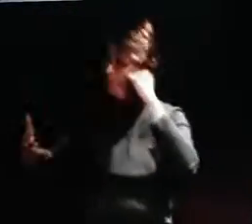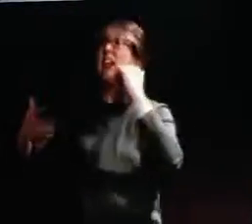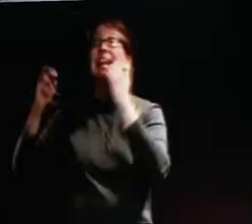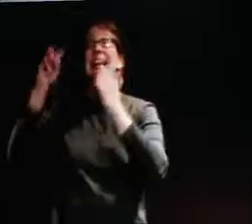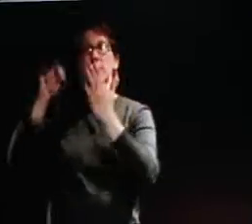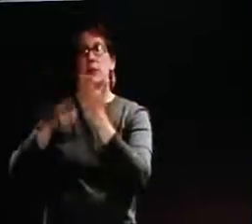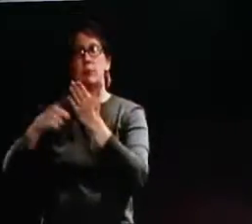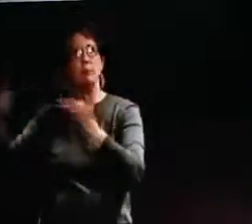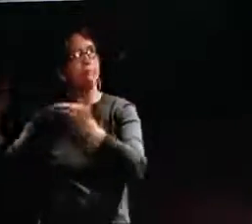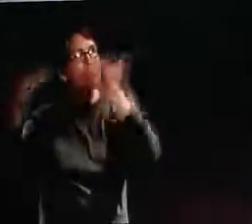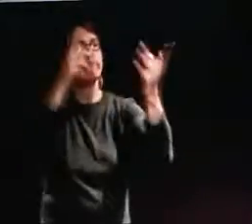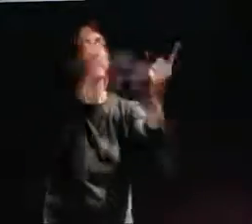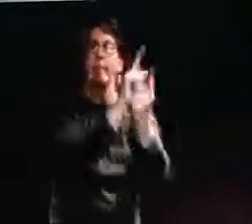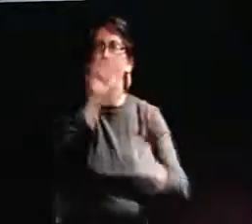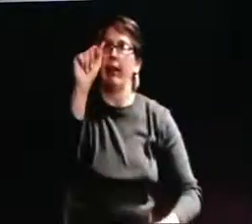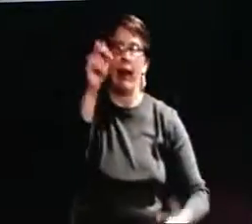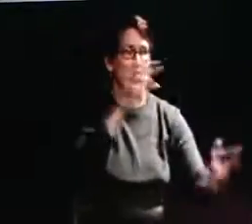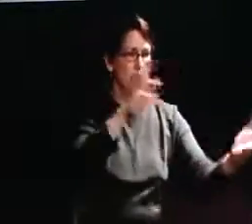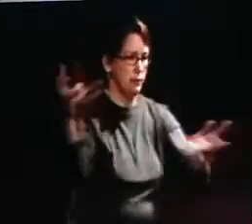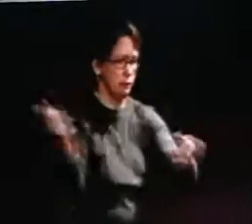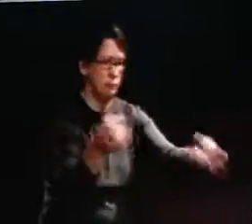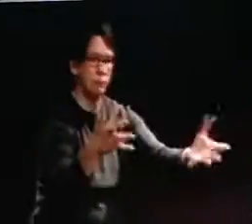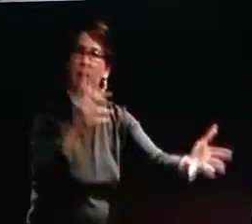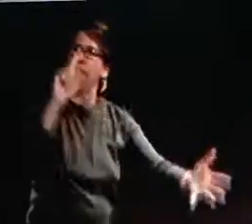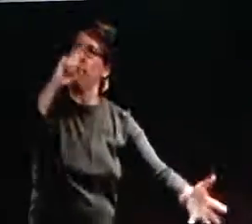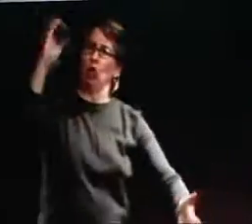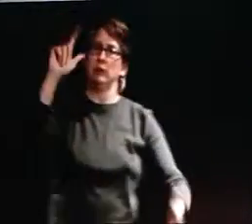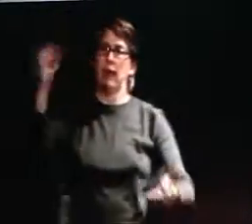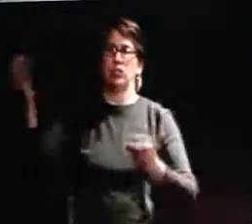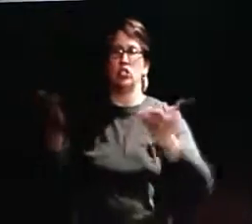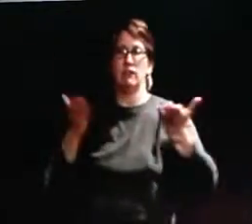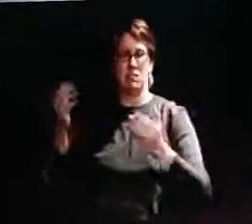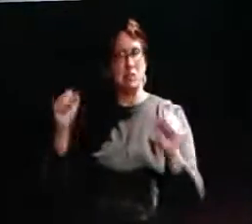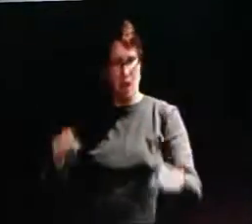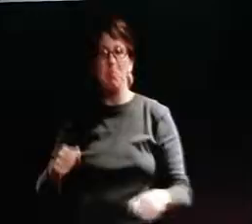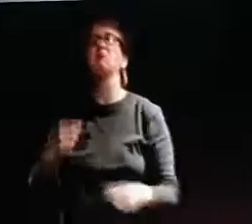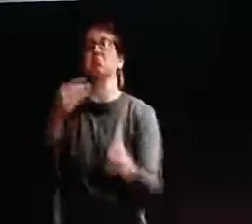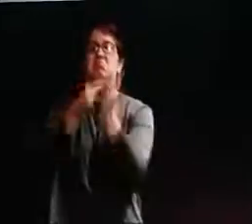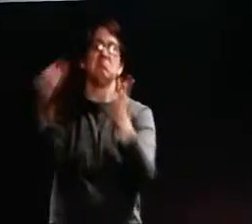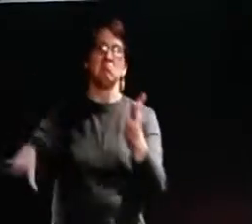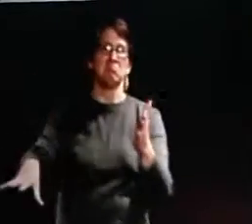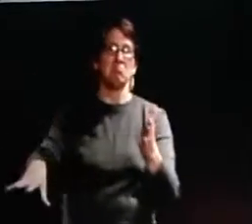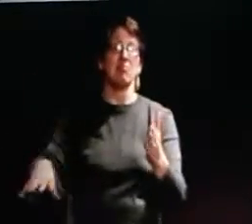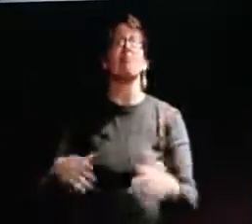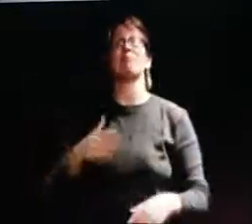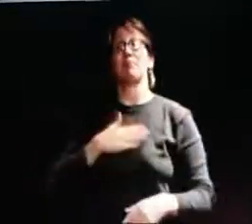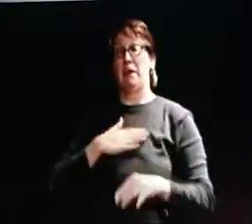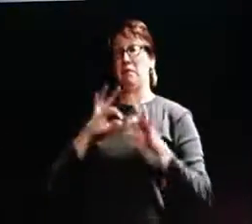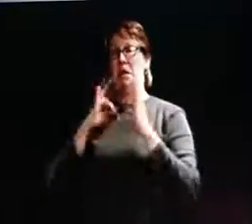for canoeing, actually. The paddles, the canoes, the life jackets, everything. You'll find everything you need at an